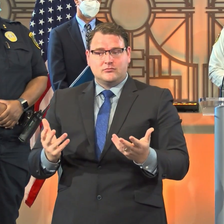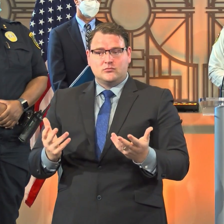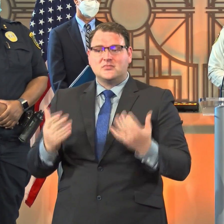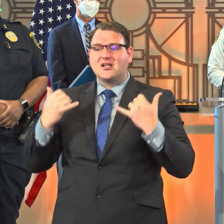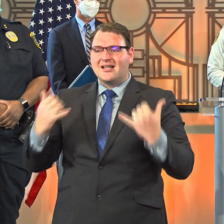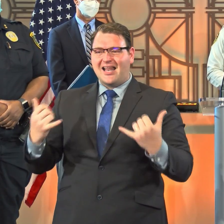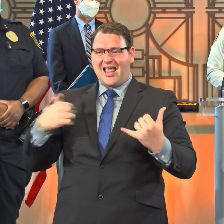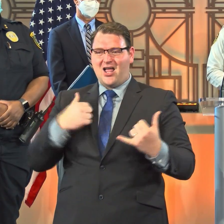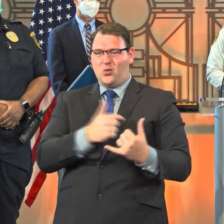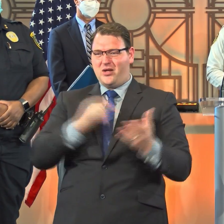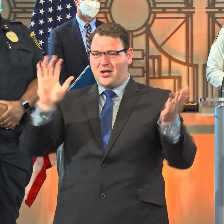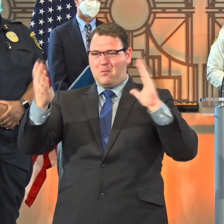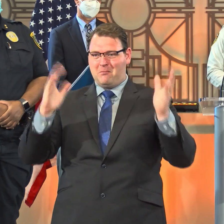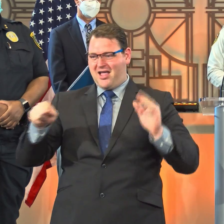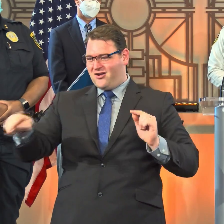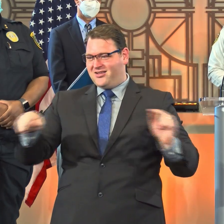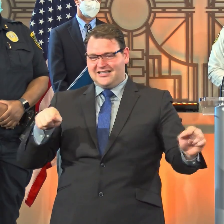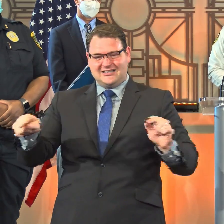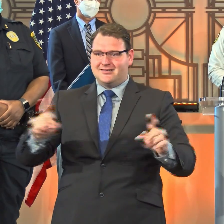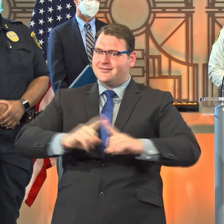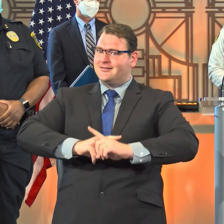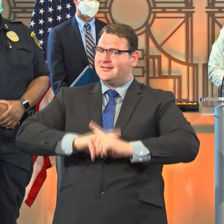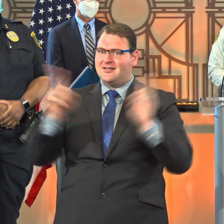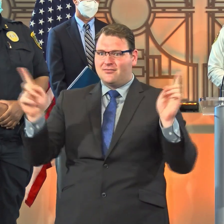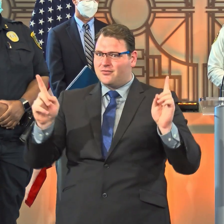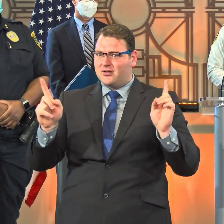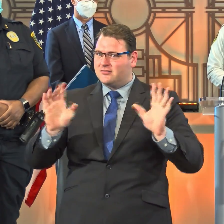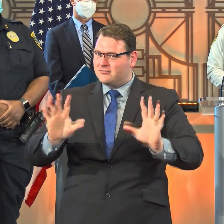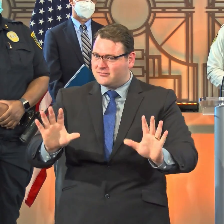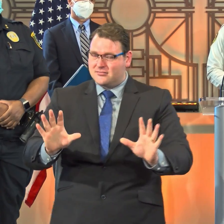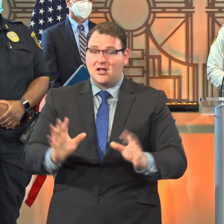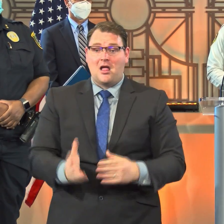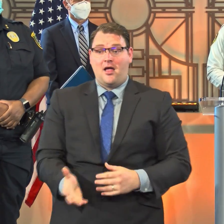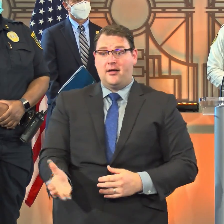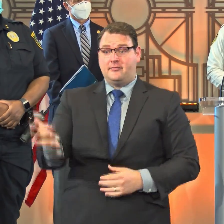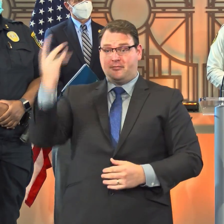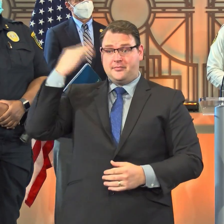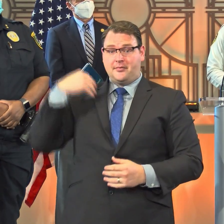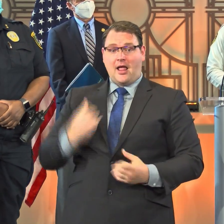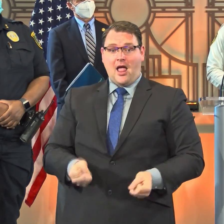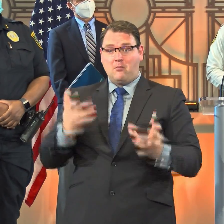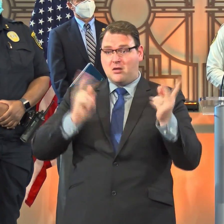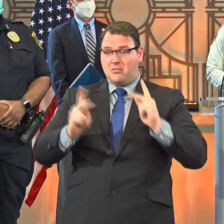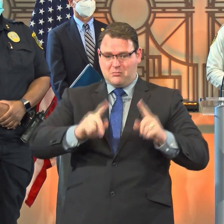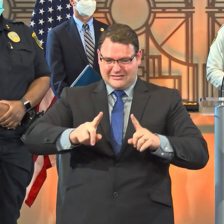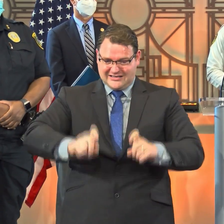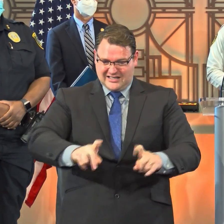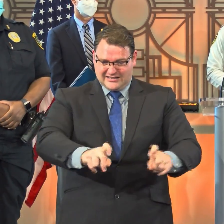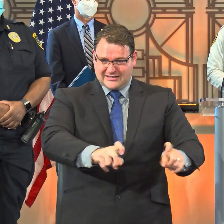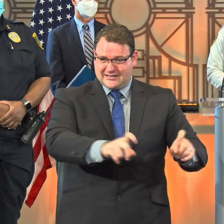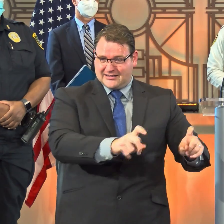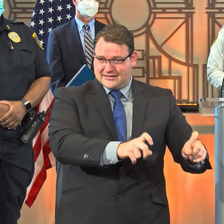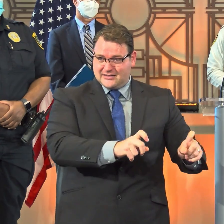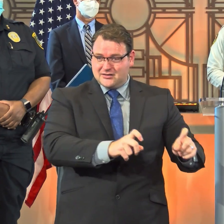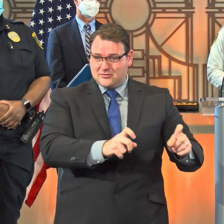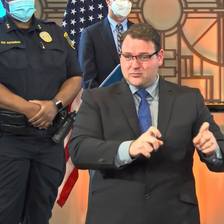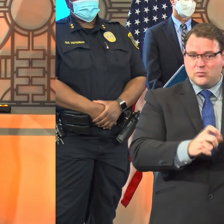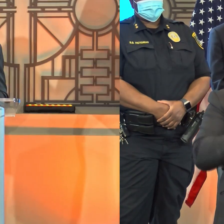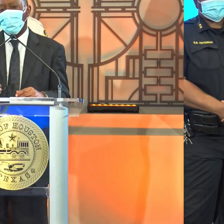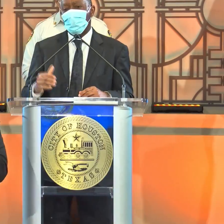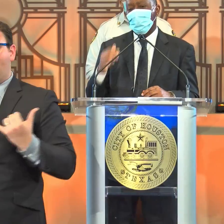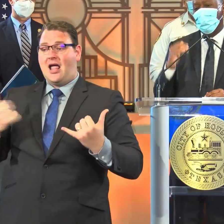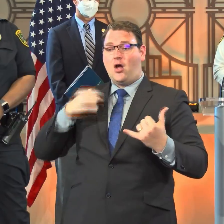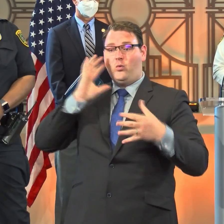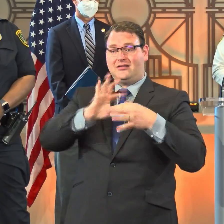dropped if you're taking the same number of tests that were done back then, and you were only testing symptomatic